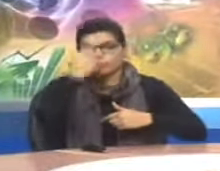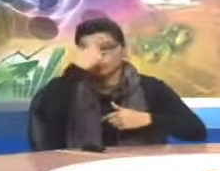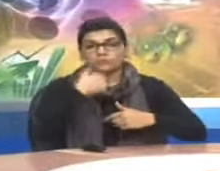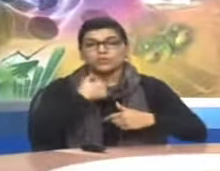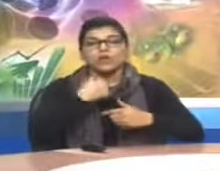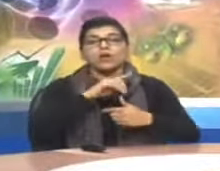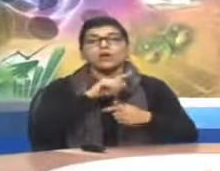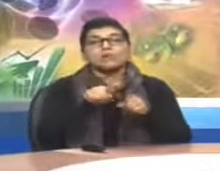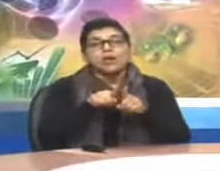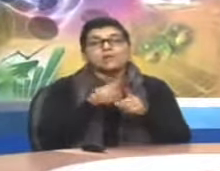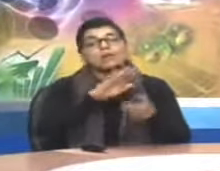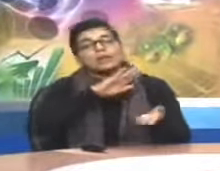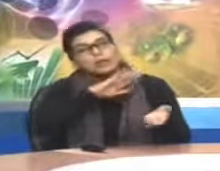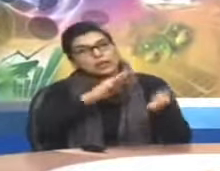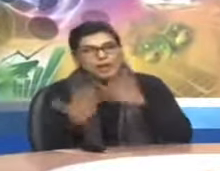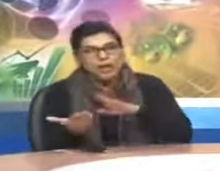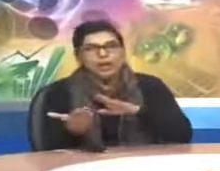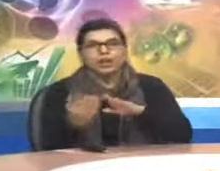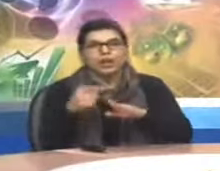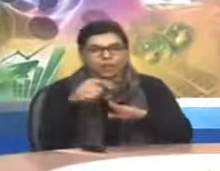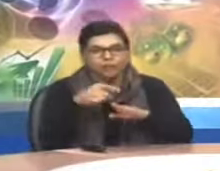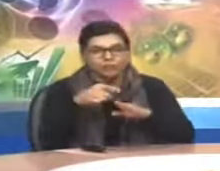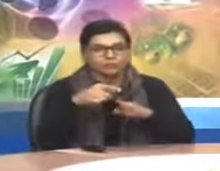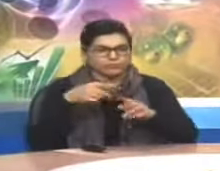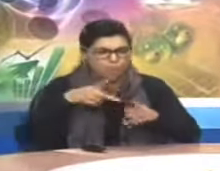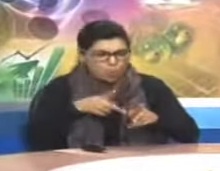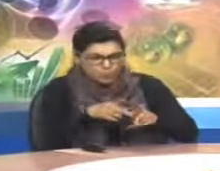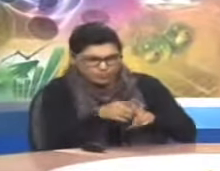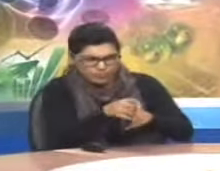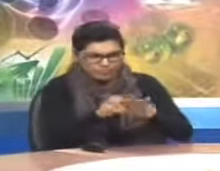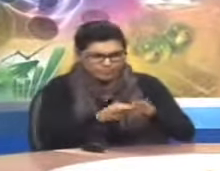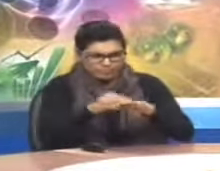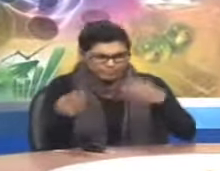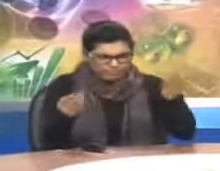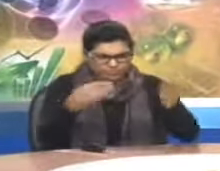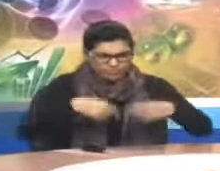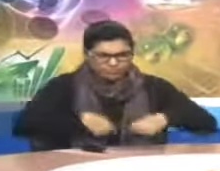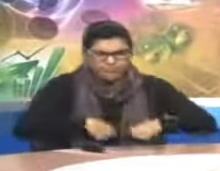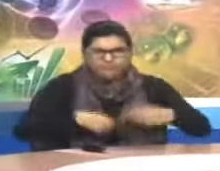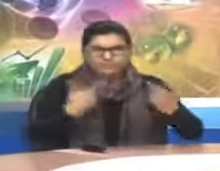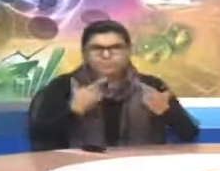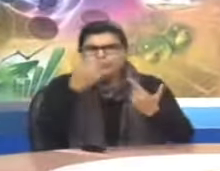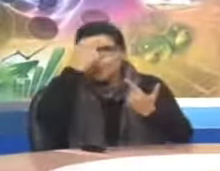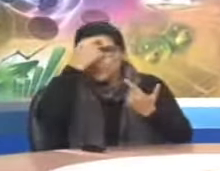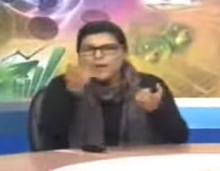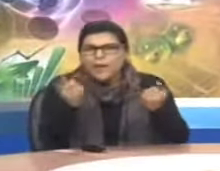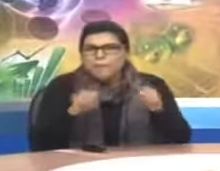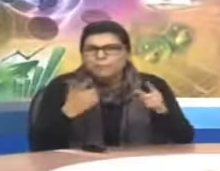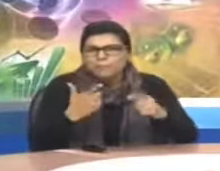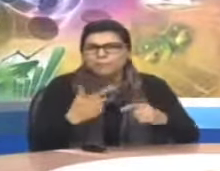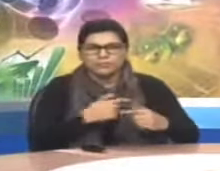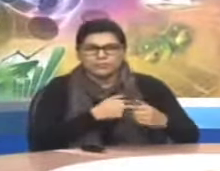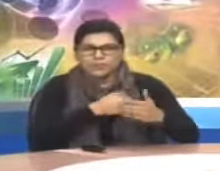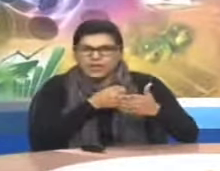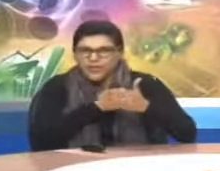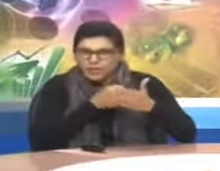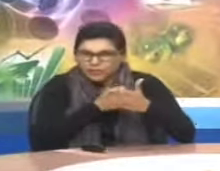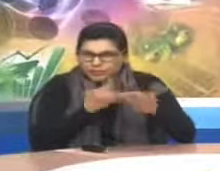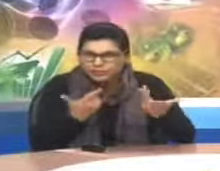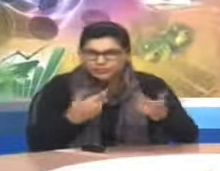An important solid waste which is noteworthy is biomedical wastes,